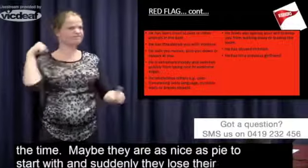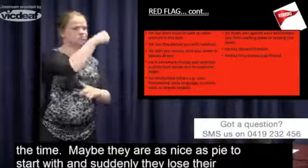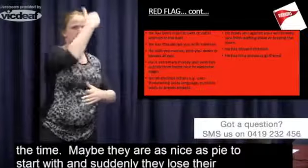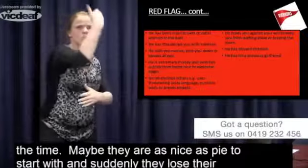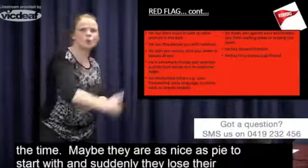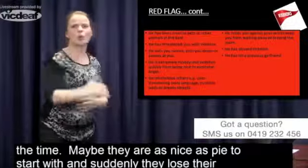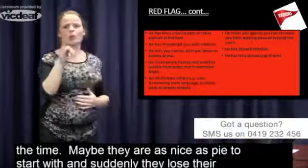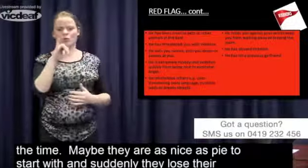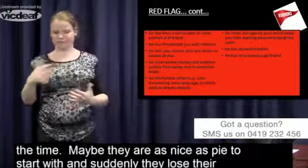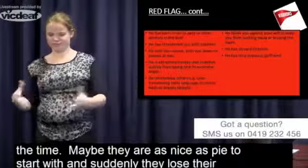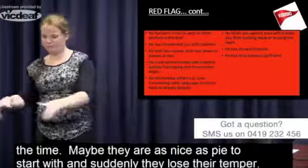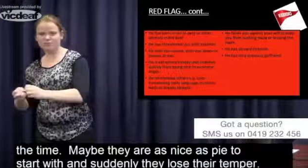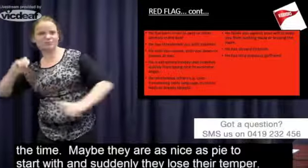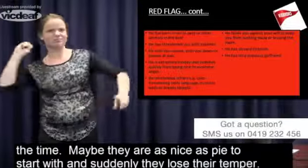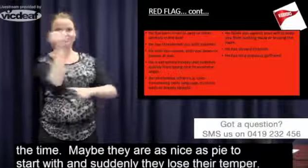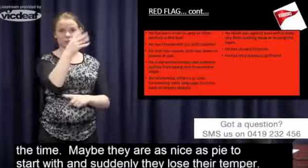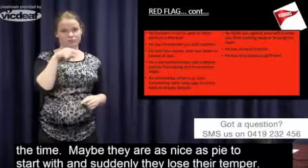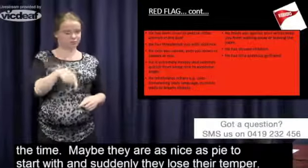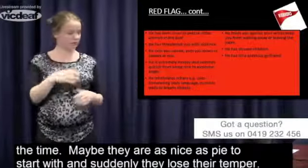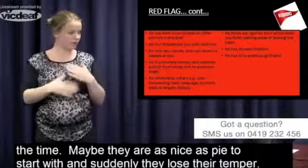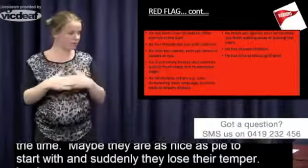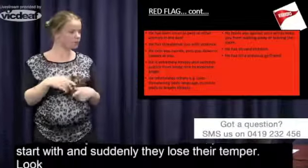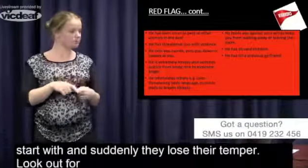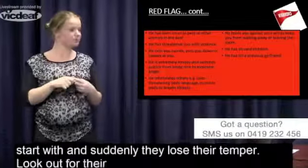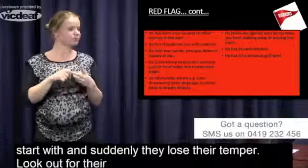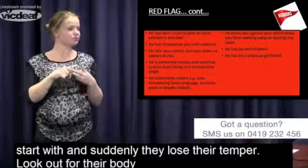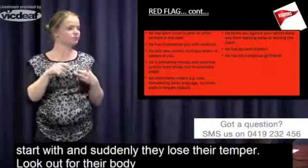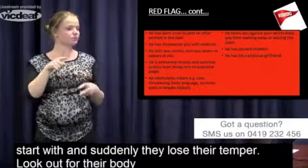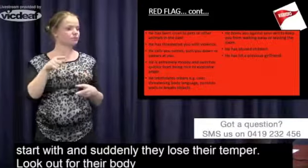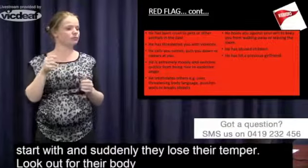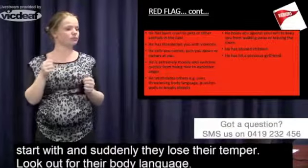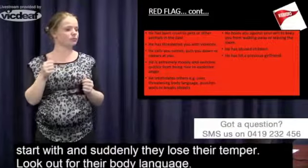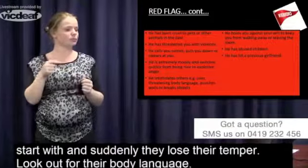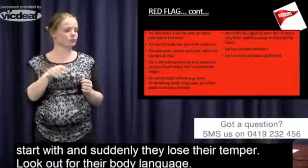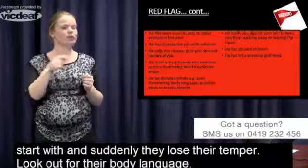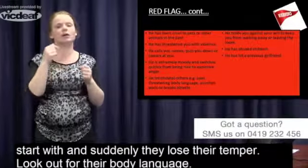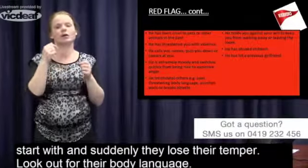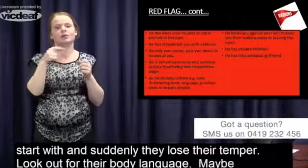Look out for their body language. Maybe they get so angry that they just punch the wall or they start throwing